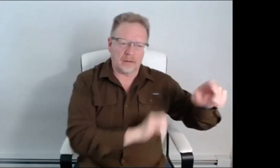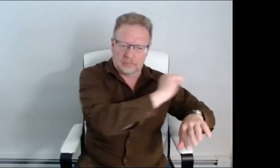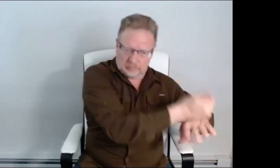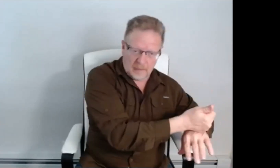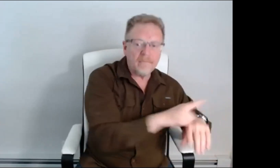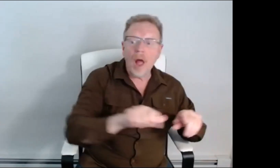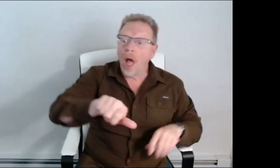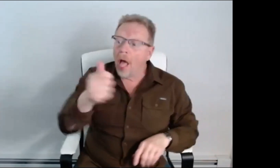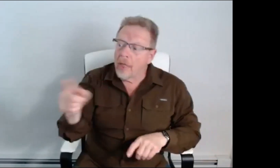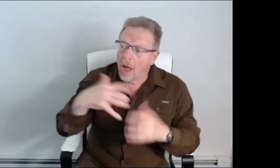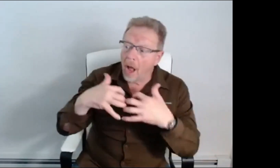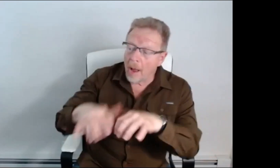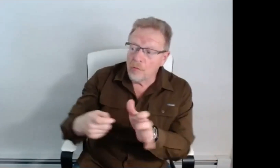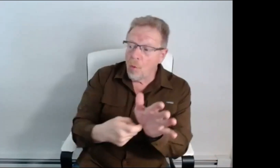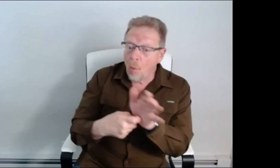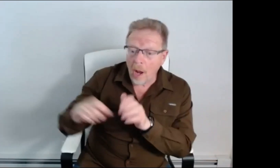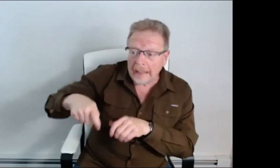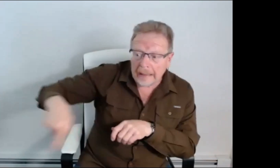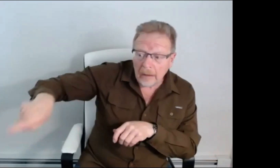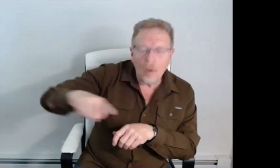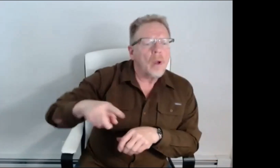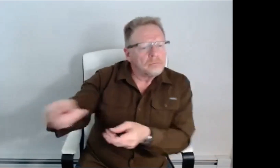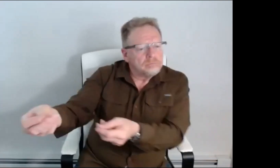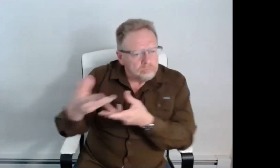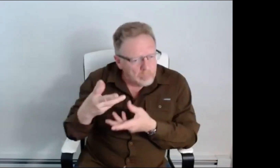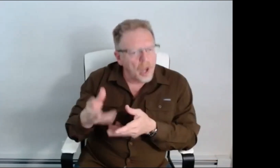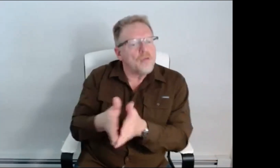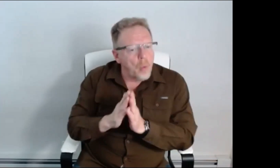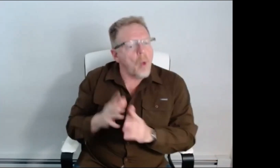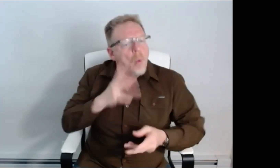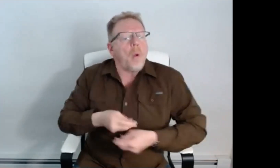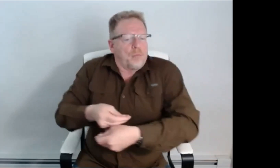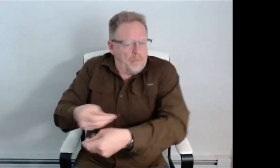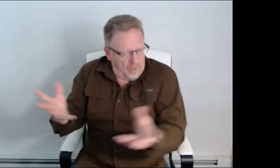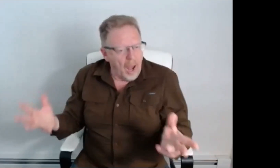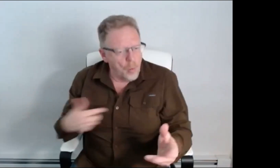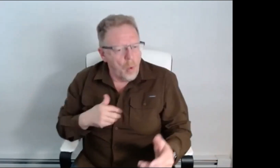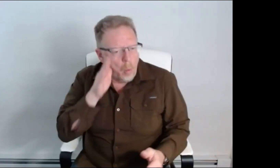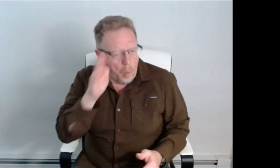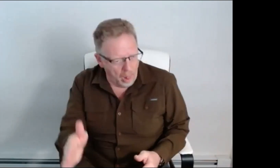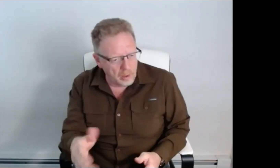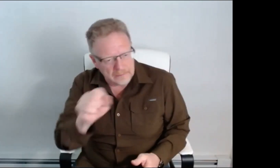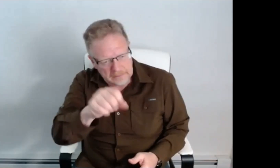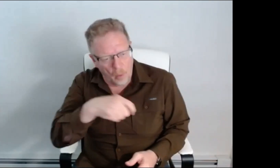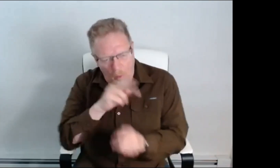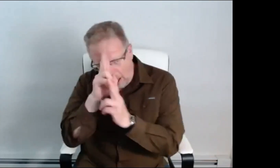other accommodations needed, they can request any other thing that they needed, but we are going to have it on Deaf